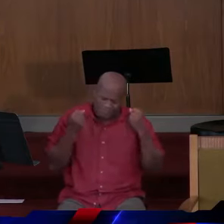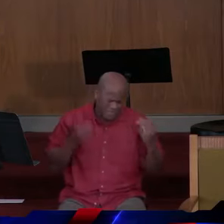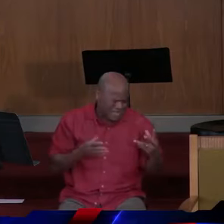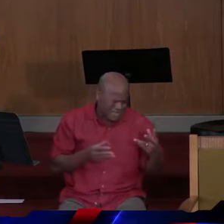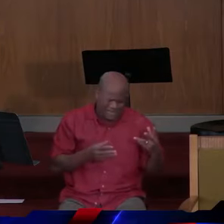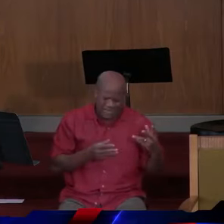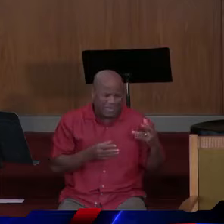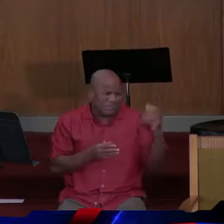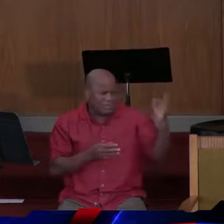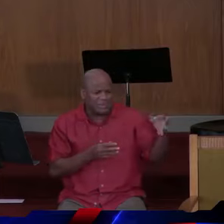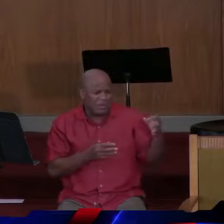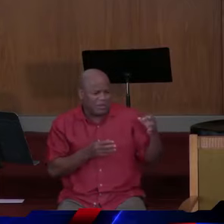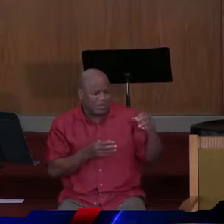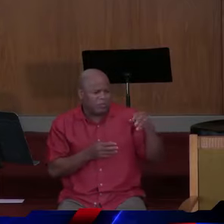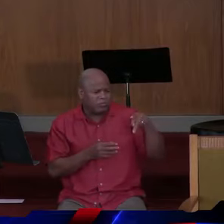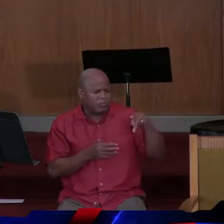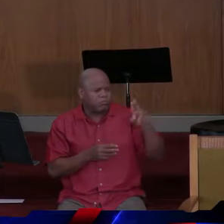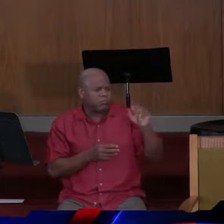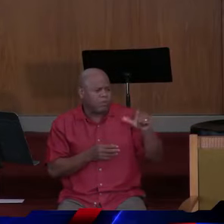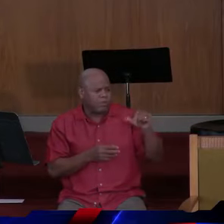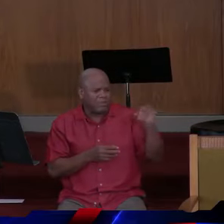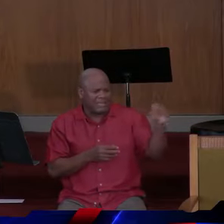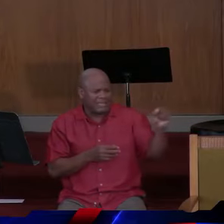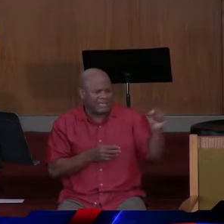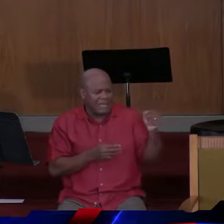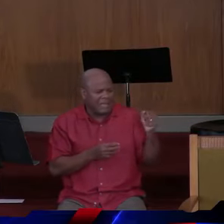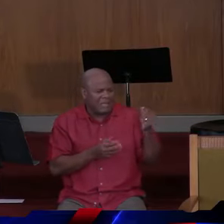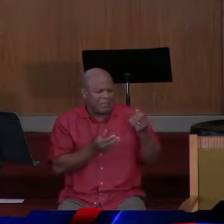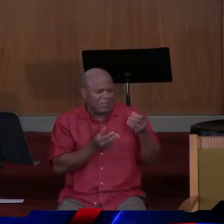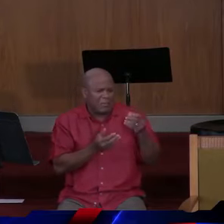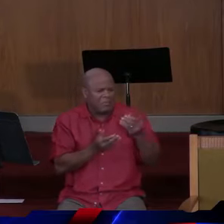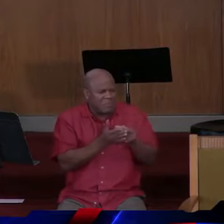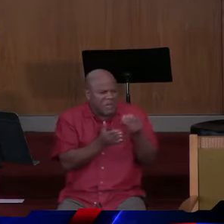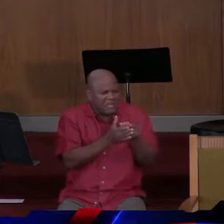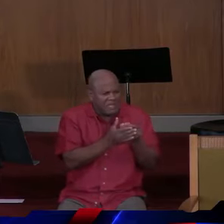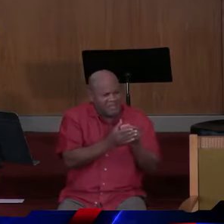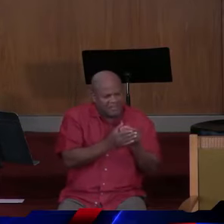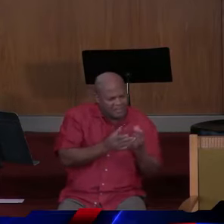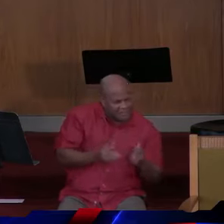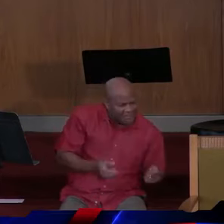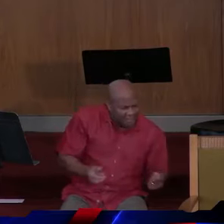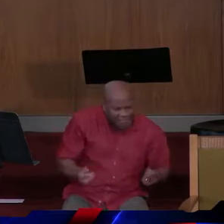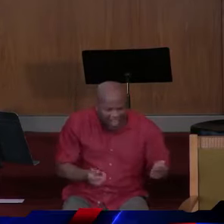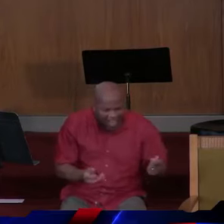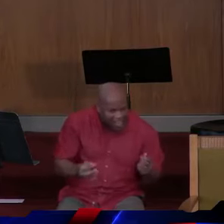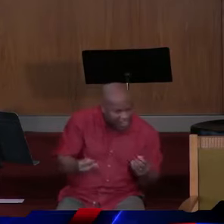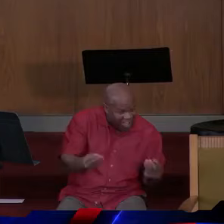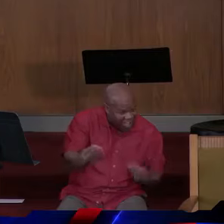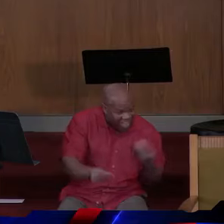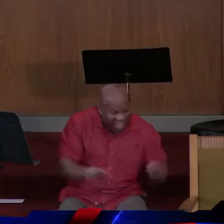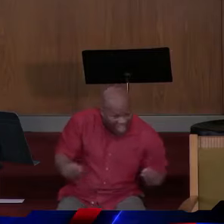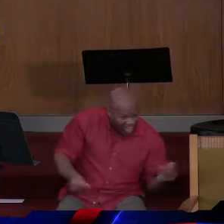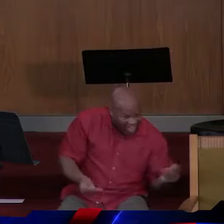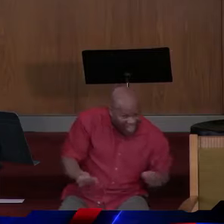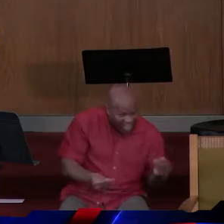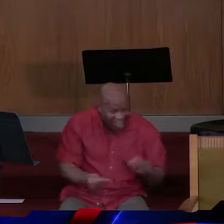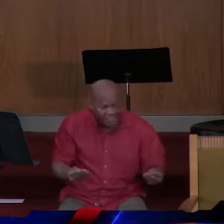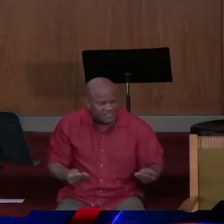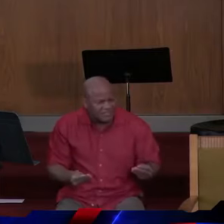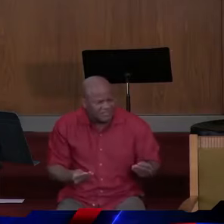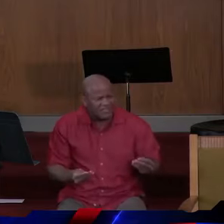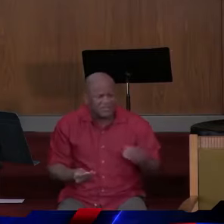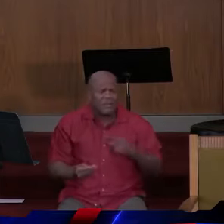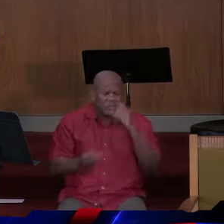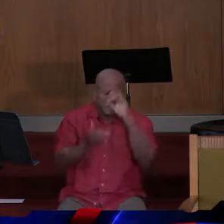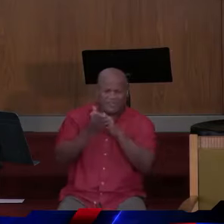hustling pimps preaching prosperity from God's pulpit, when in fact I still believe that people are hungry and thirsty for the